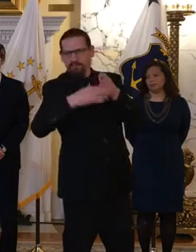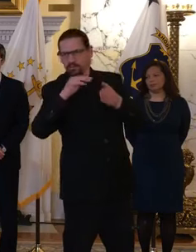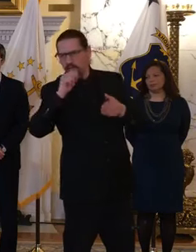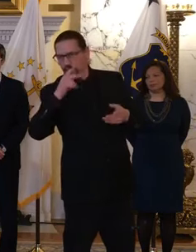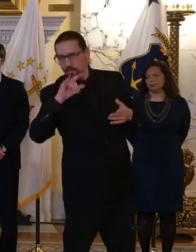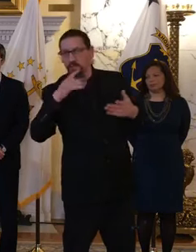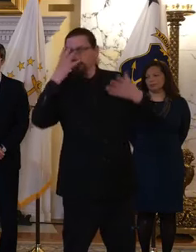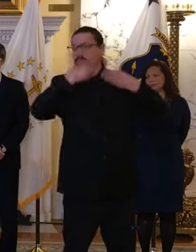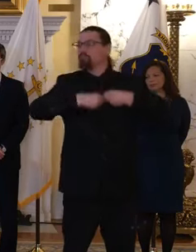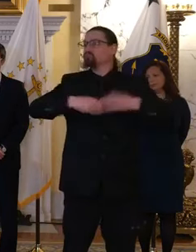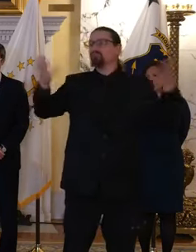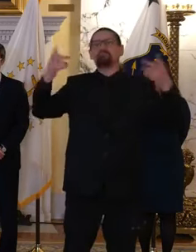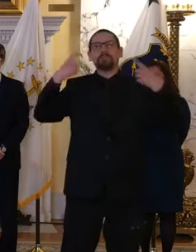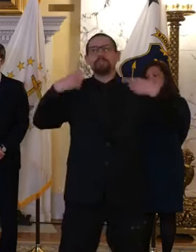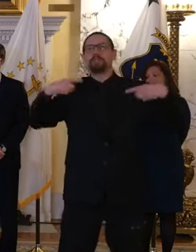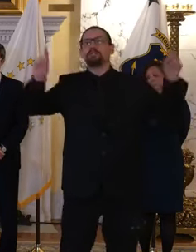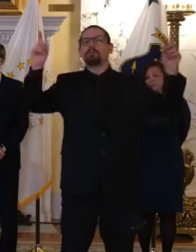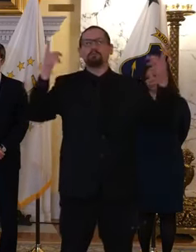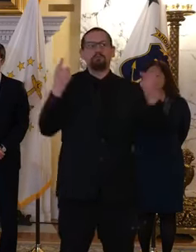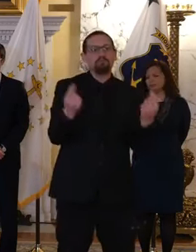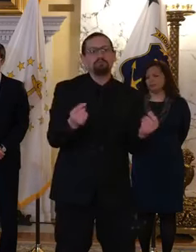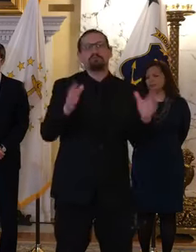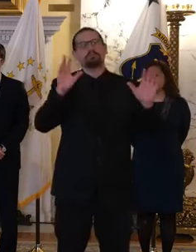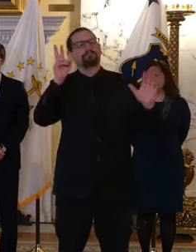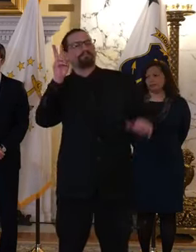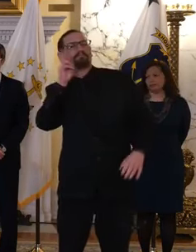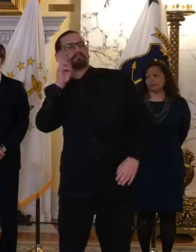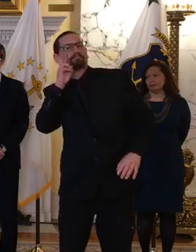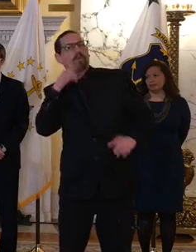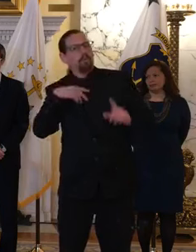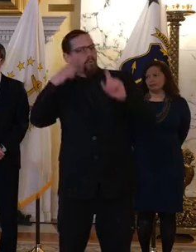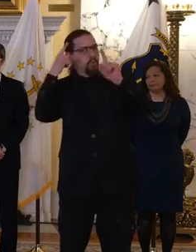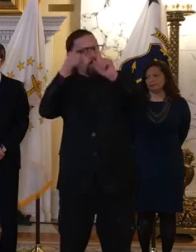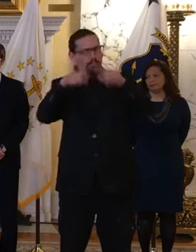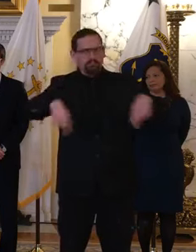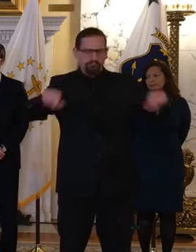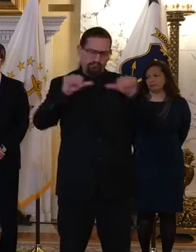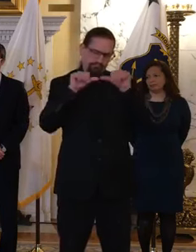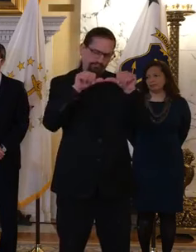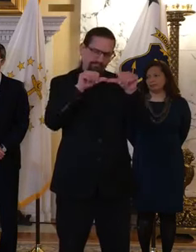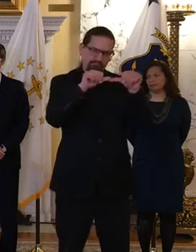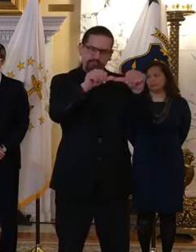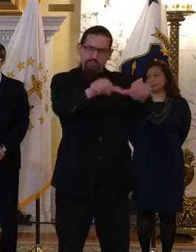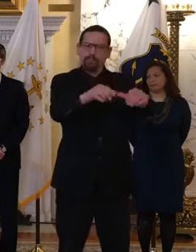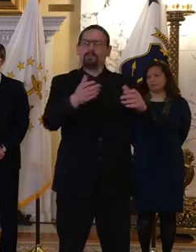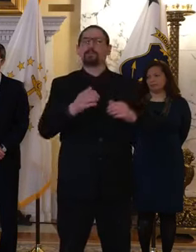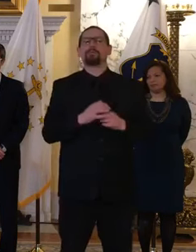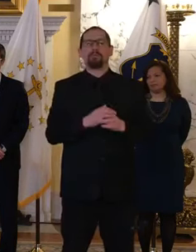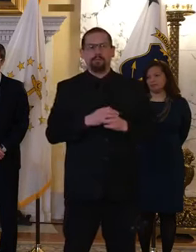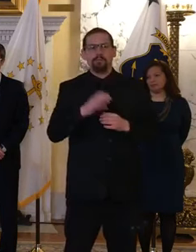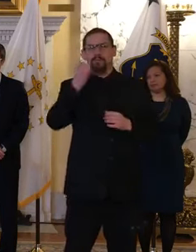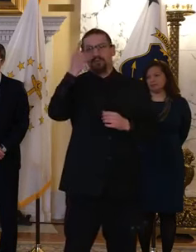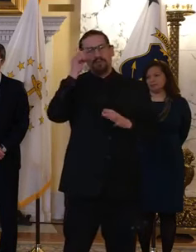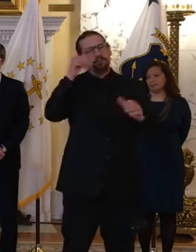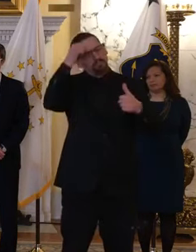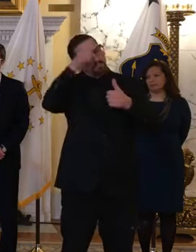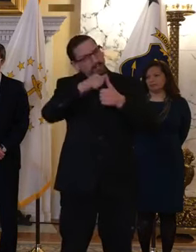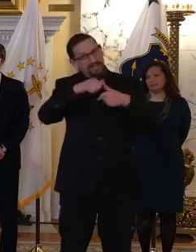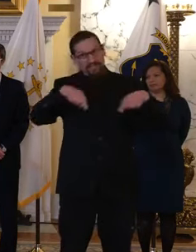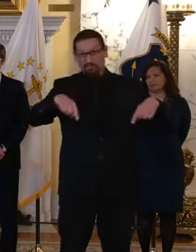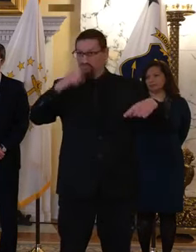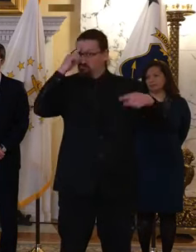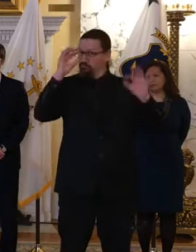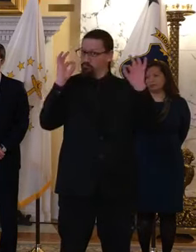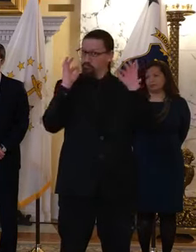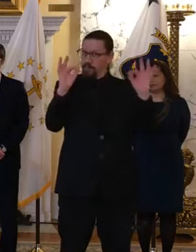downs, and many glitches, many moments of frustration, many moments that you're going to want to throw in the towel. This